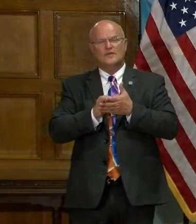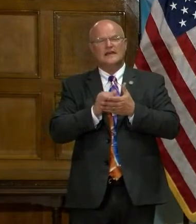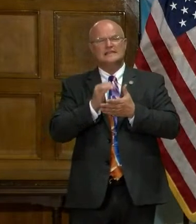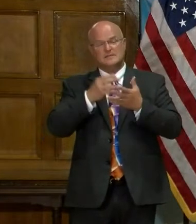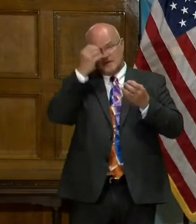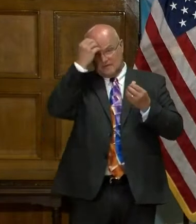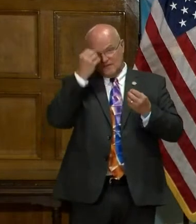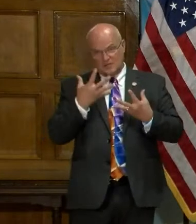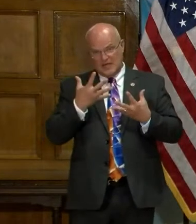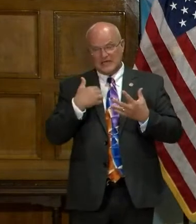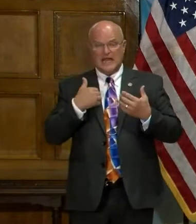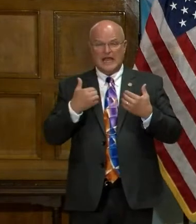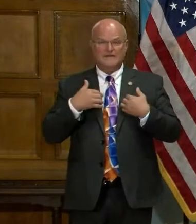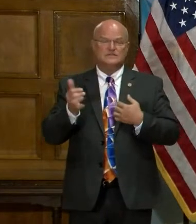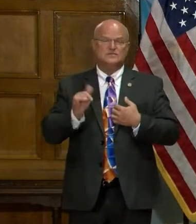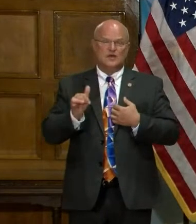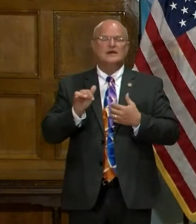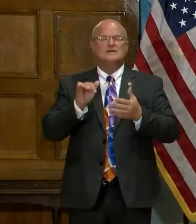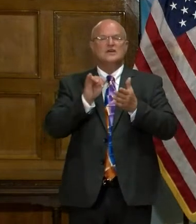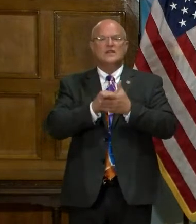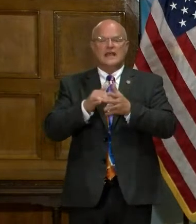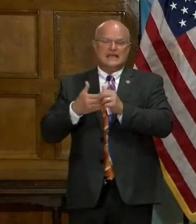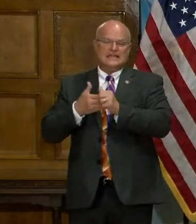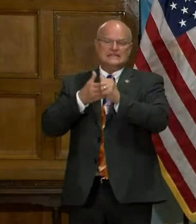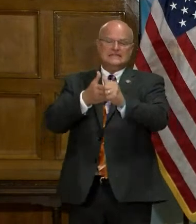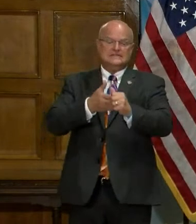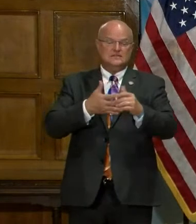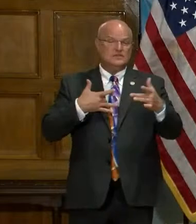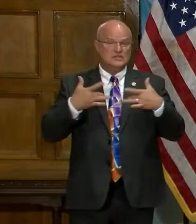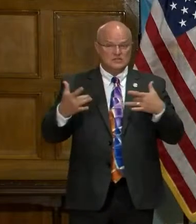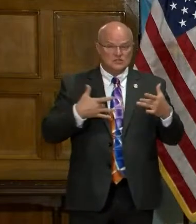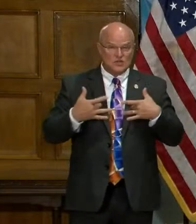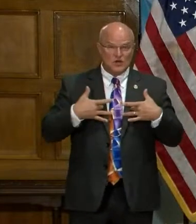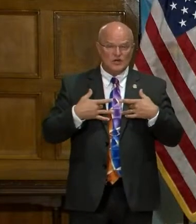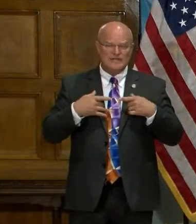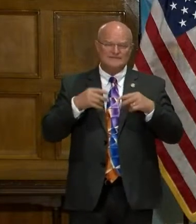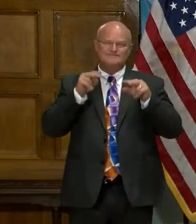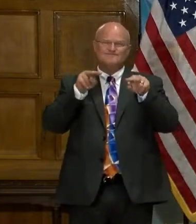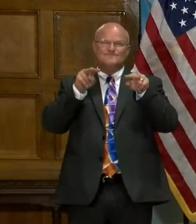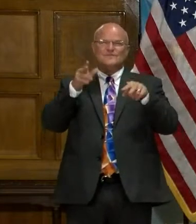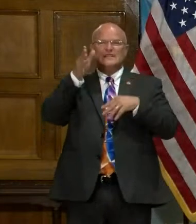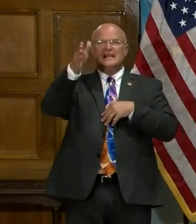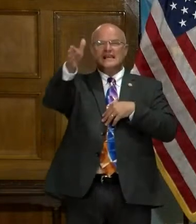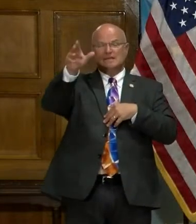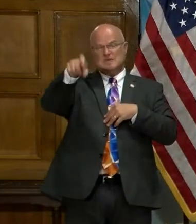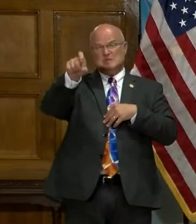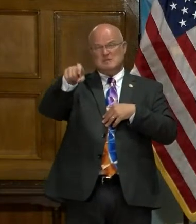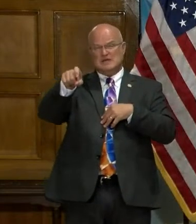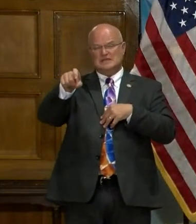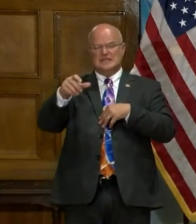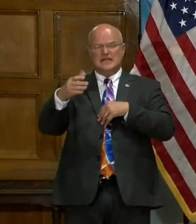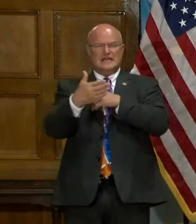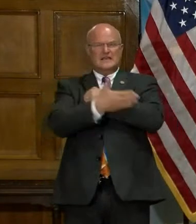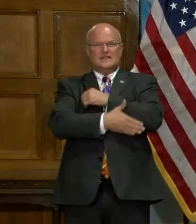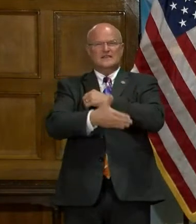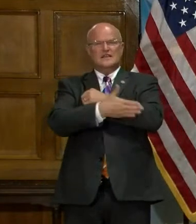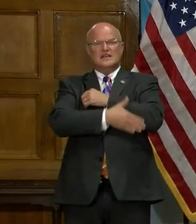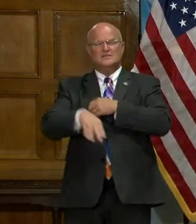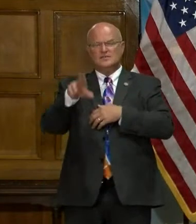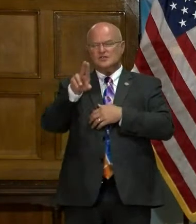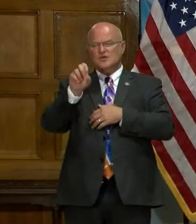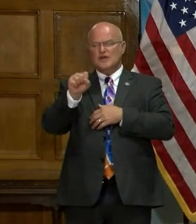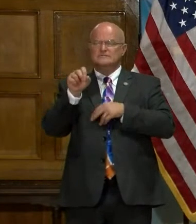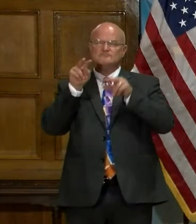some information that I have as well. So that leads to the concern, and just looking ahead, and I think we have to look ahead as a country, and we